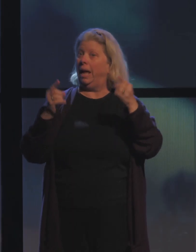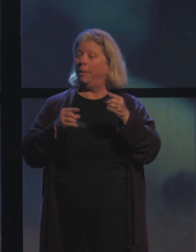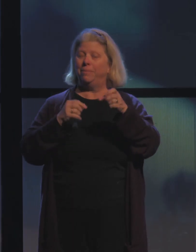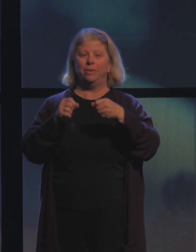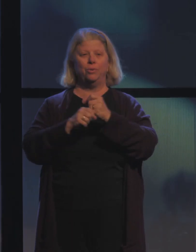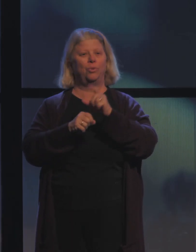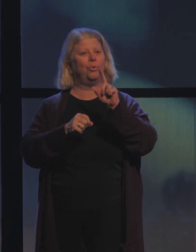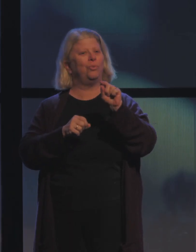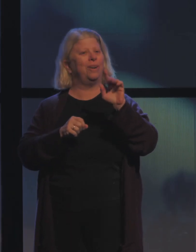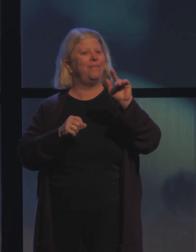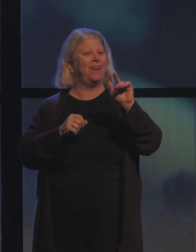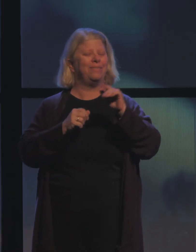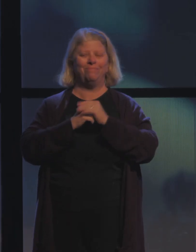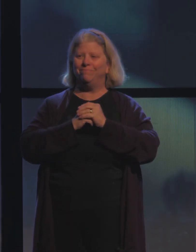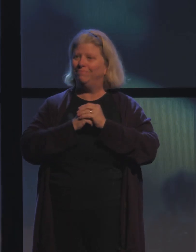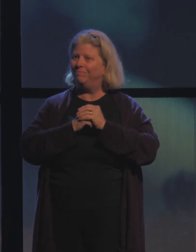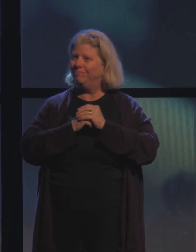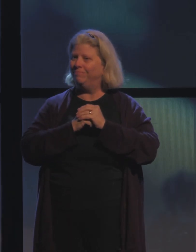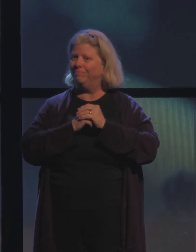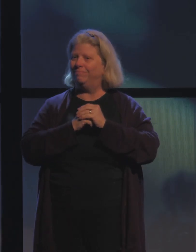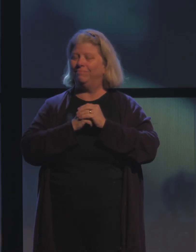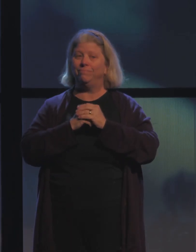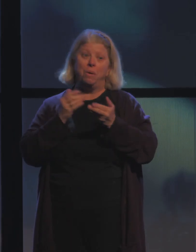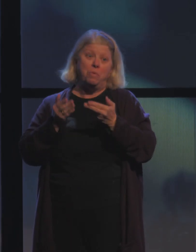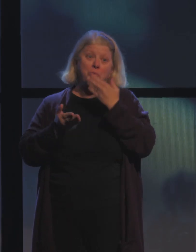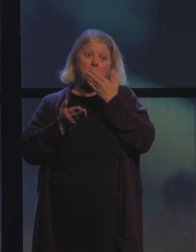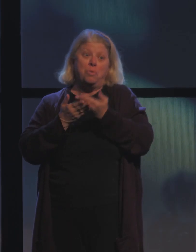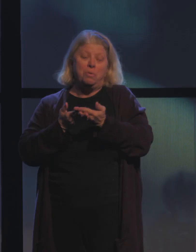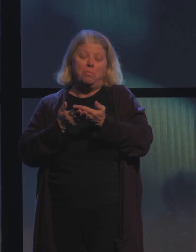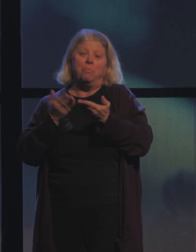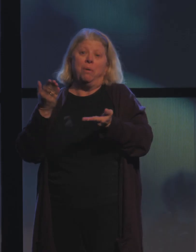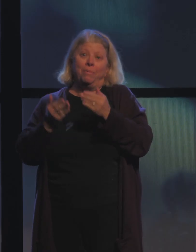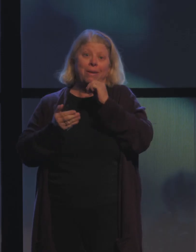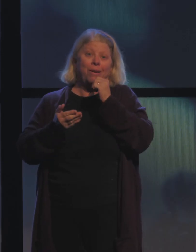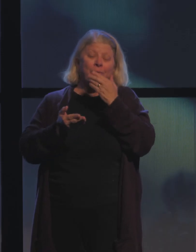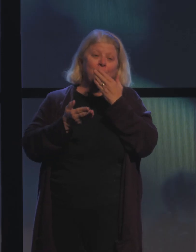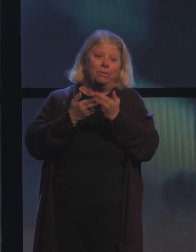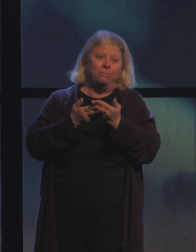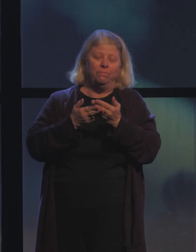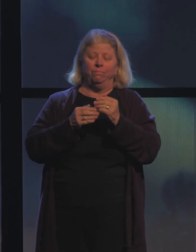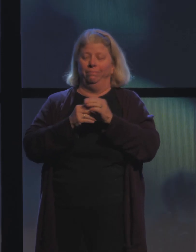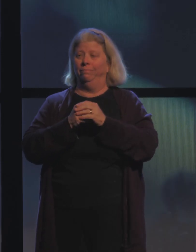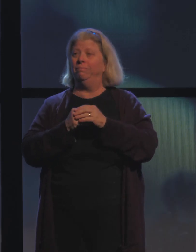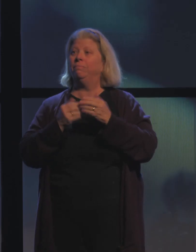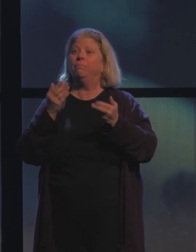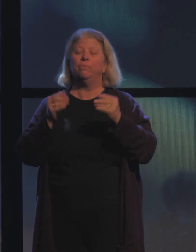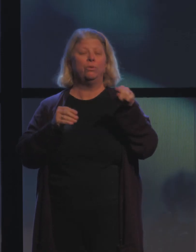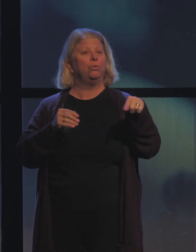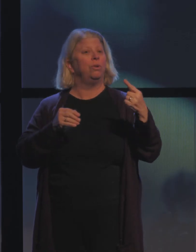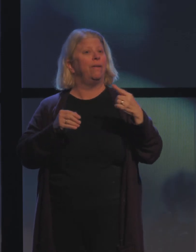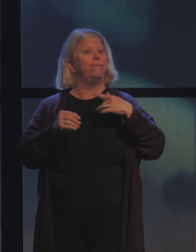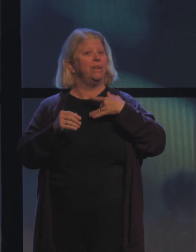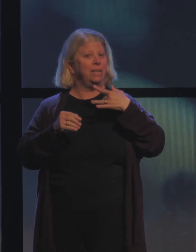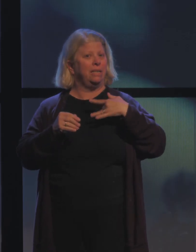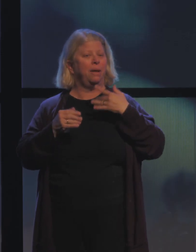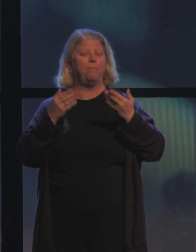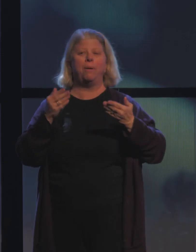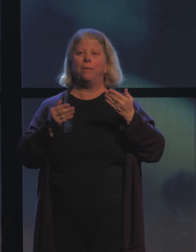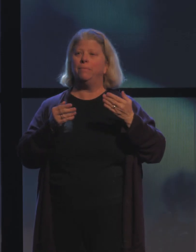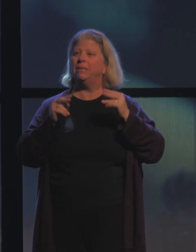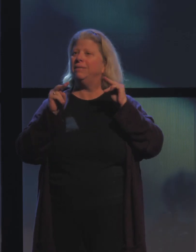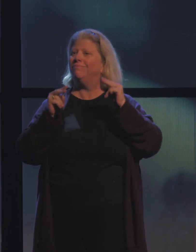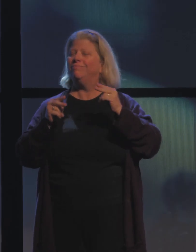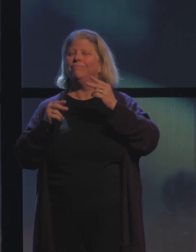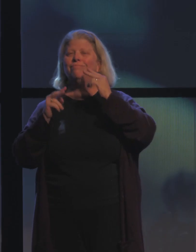in 2025. Maybe it was good, maybe it wasn't good. Maybe it's just a feeling, maybe it's a sight,